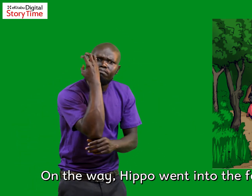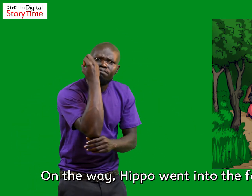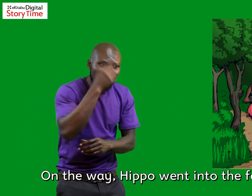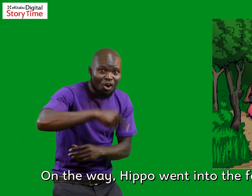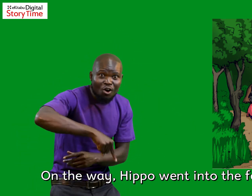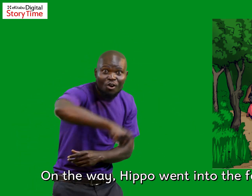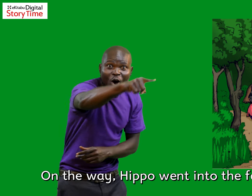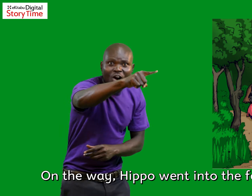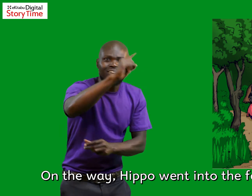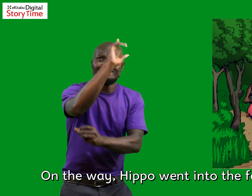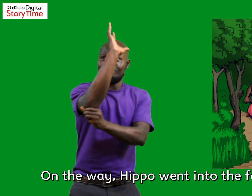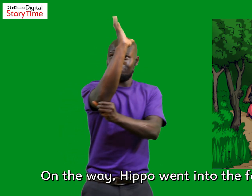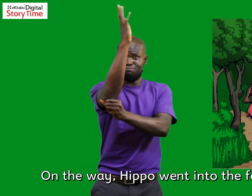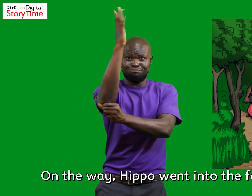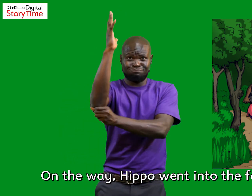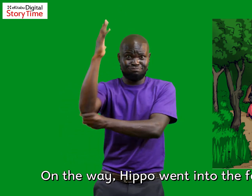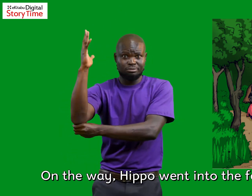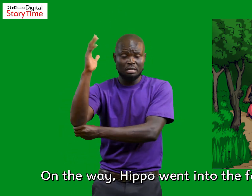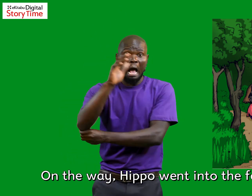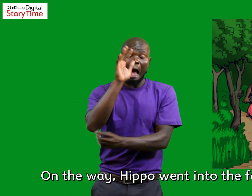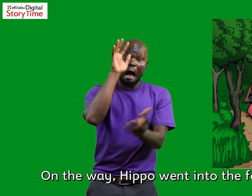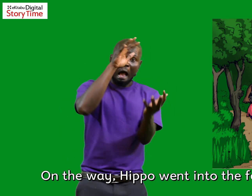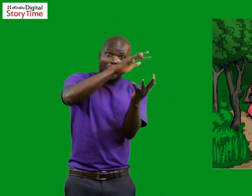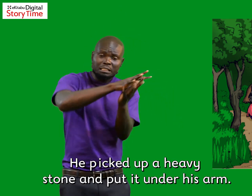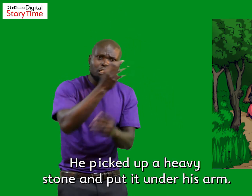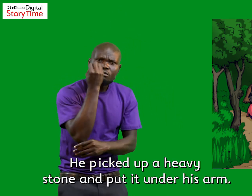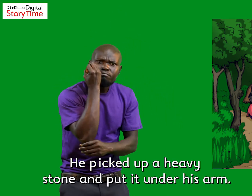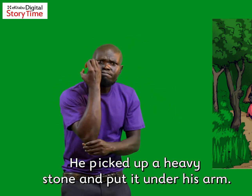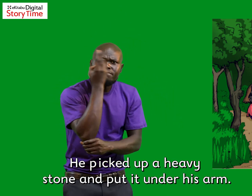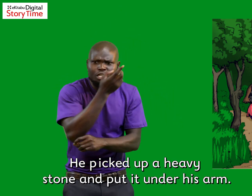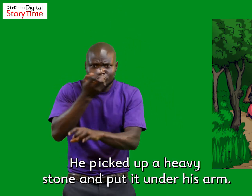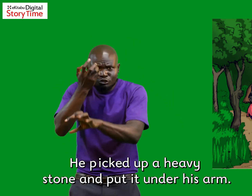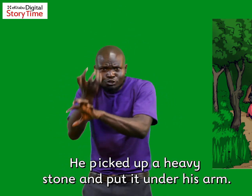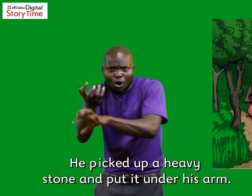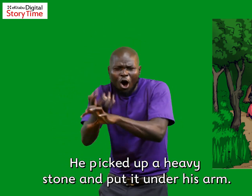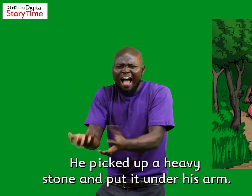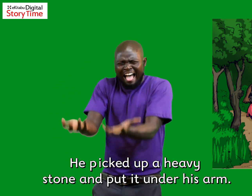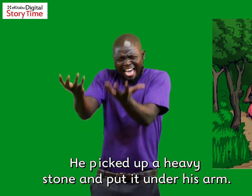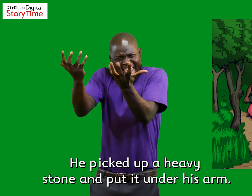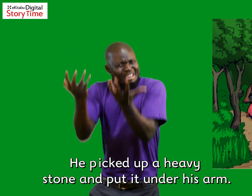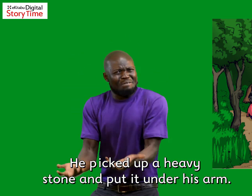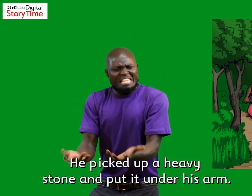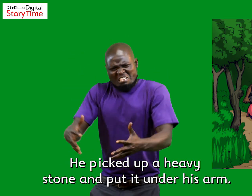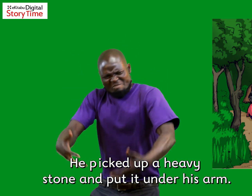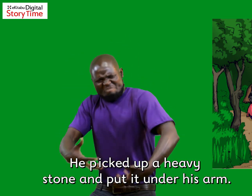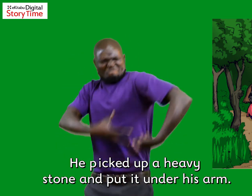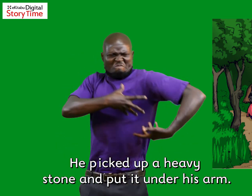On the way, Hippo went into the forest. He picked up a heavy stone and put it under his